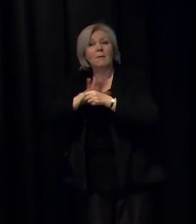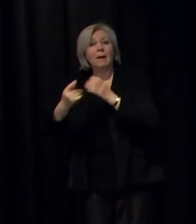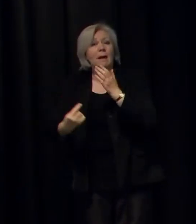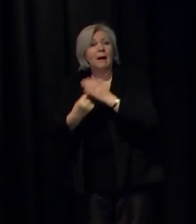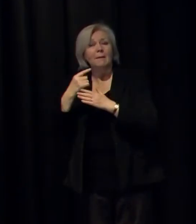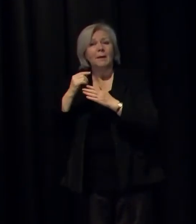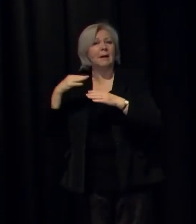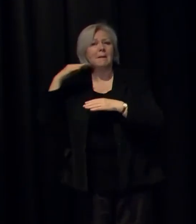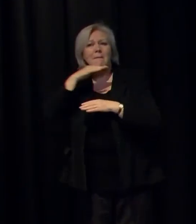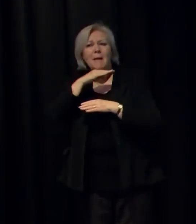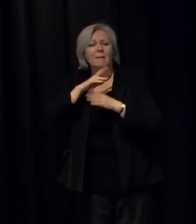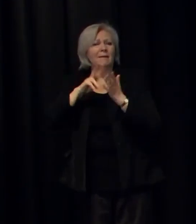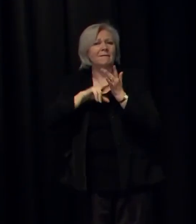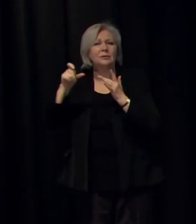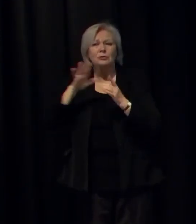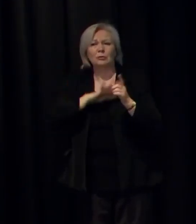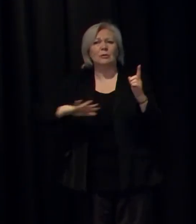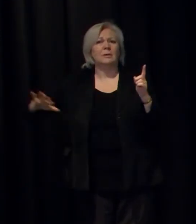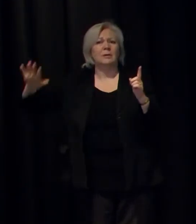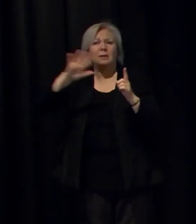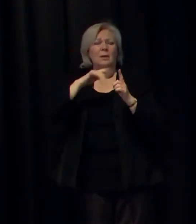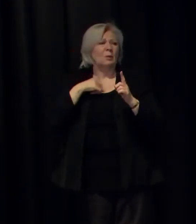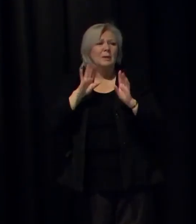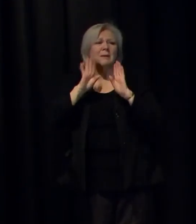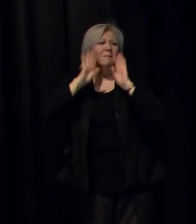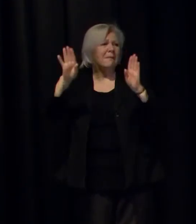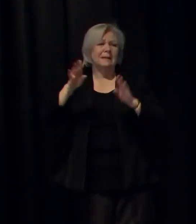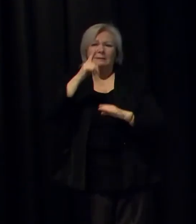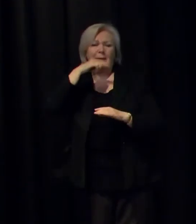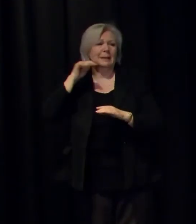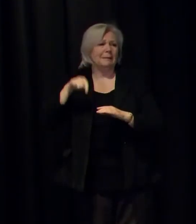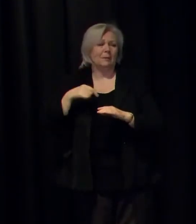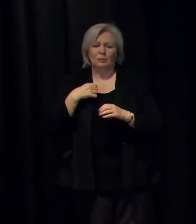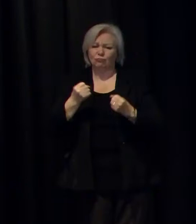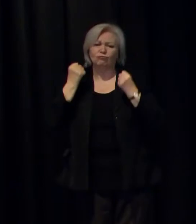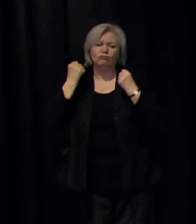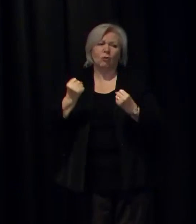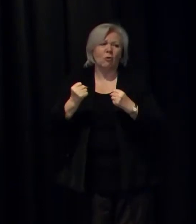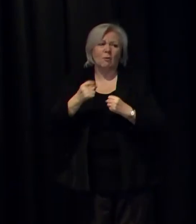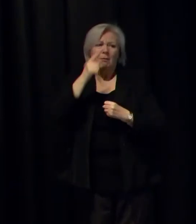will. Victorians have shown themselves to be resilient and tough,